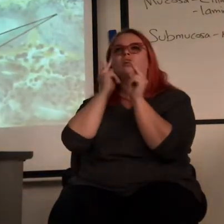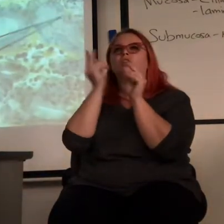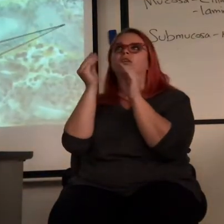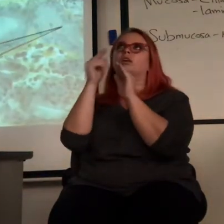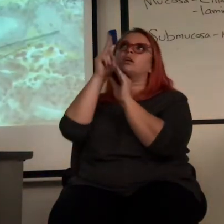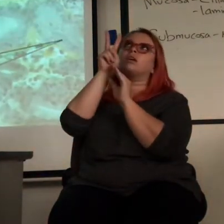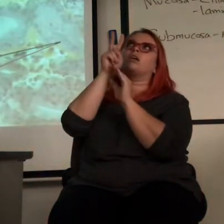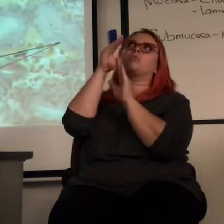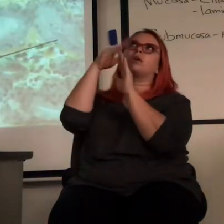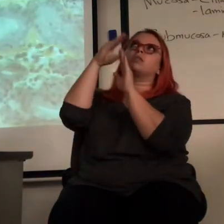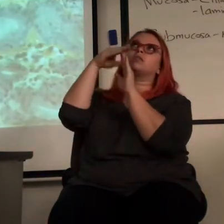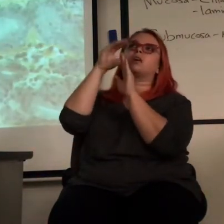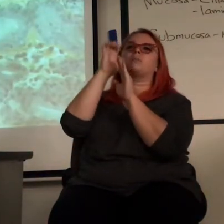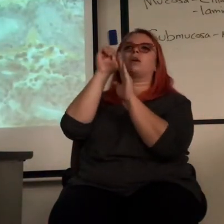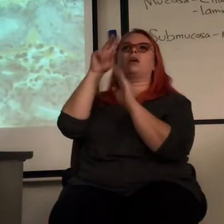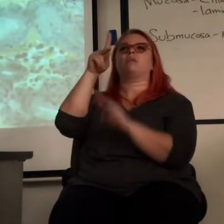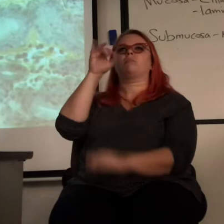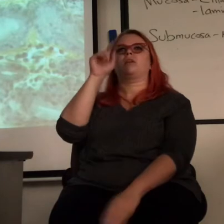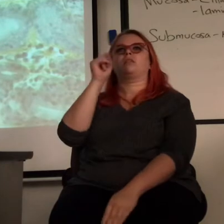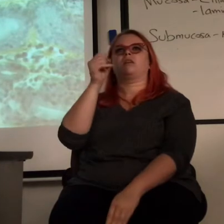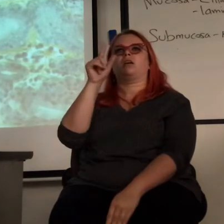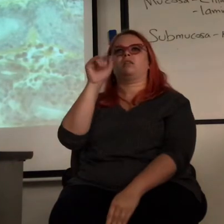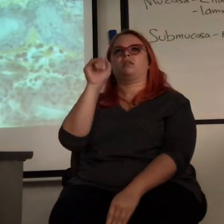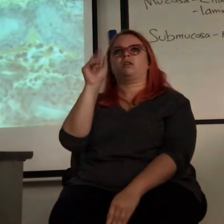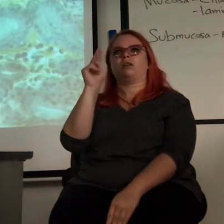top of the epithelium. It's pretty cool.